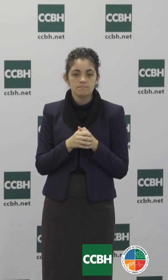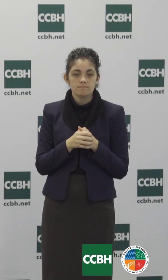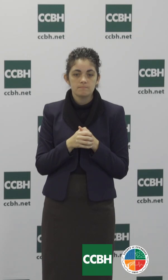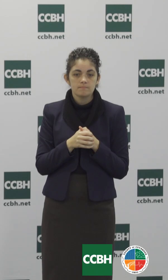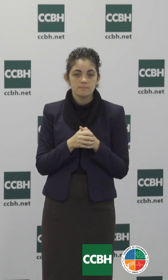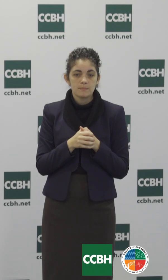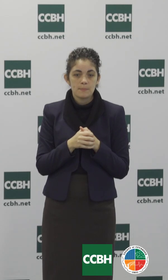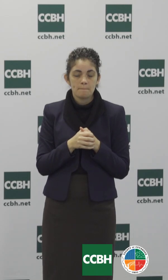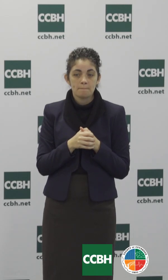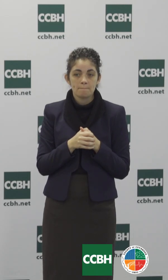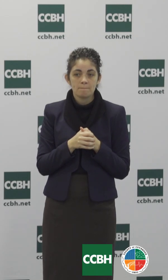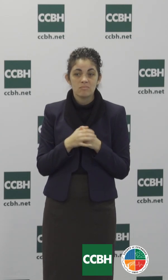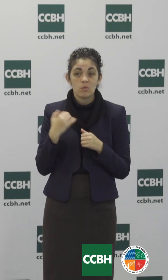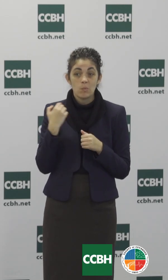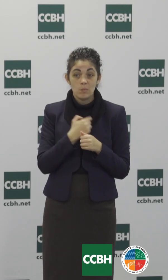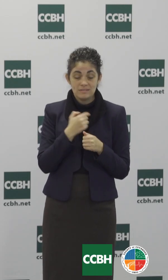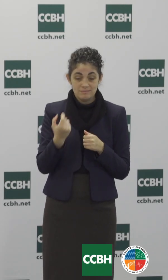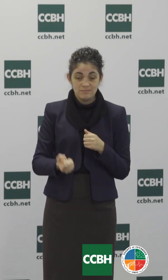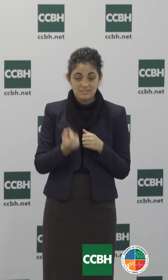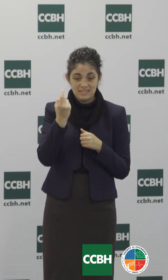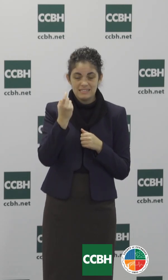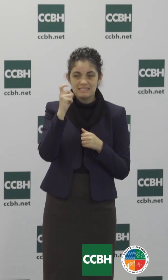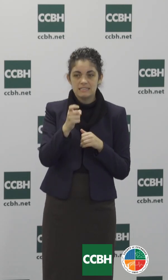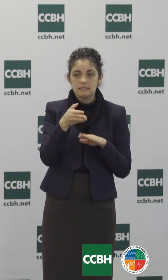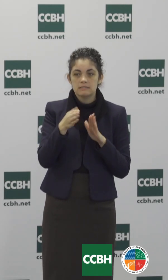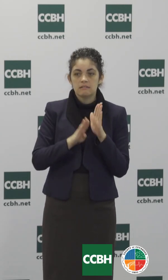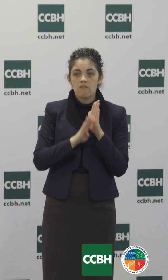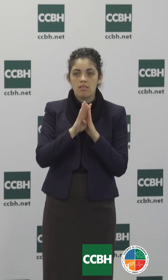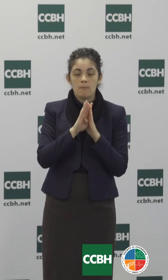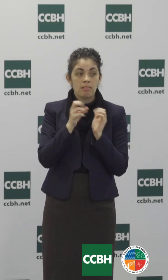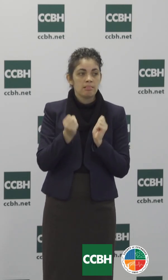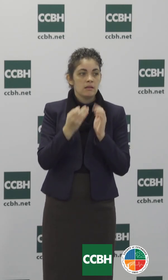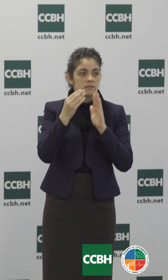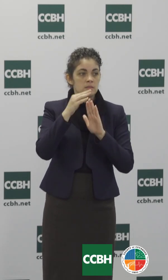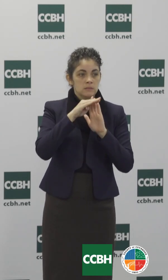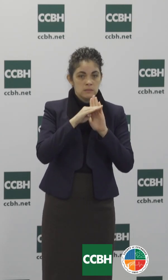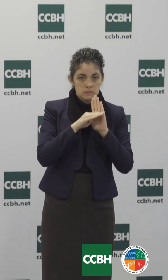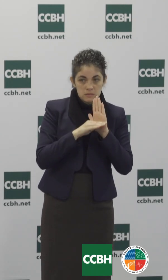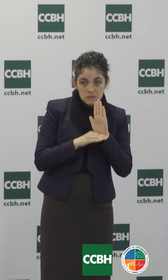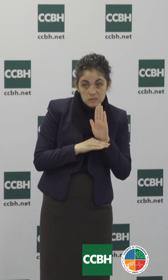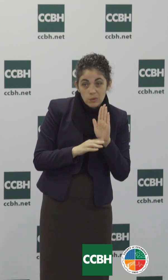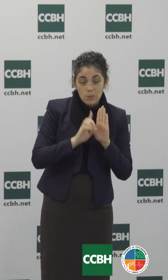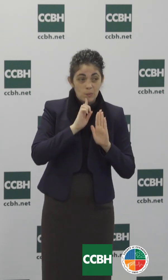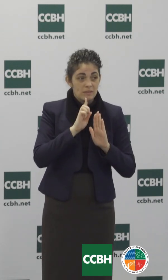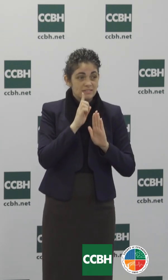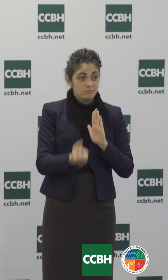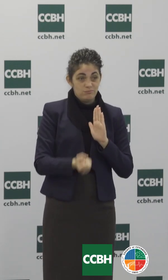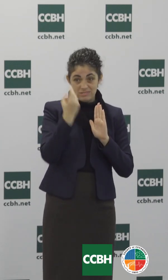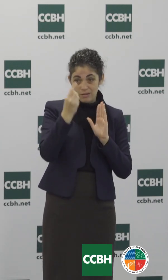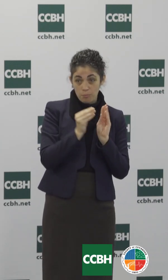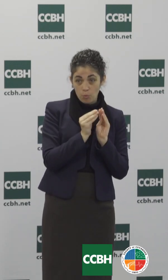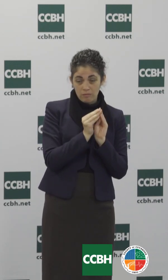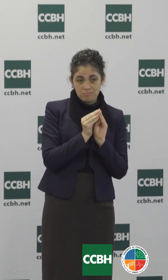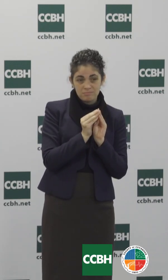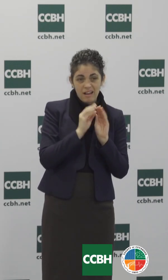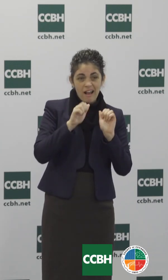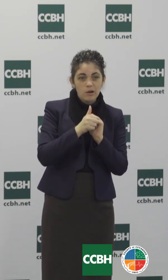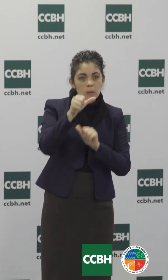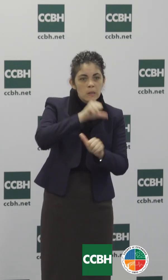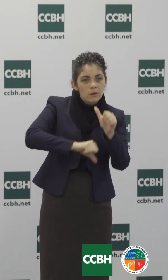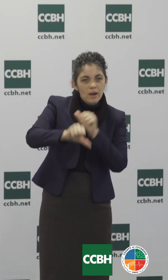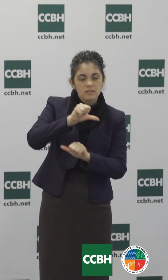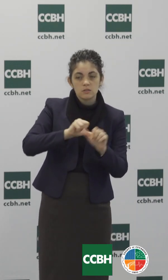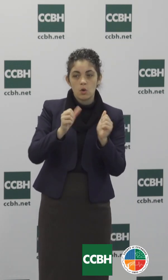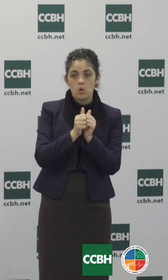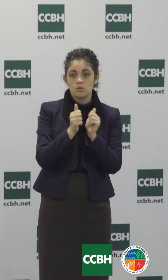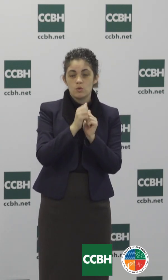understand that we have to continue to, we're going to need to develop a lot of guidance that is around a range of ways that we interact. And